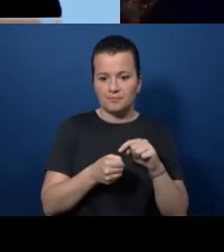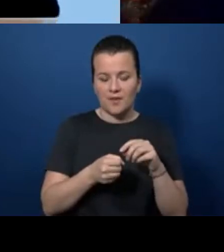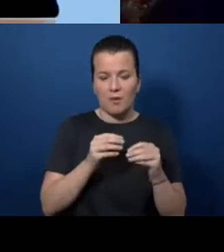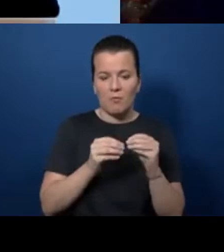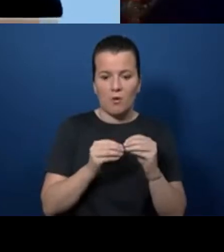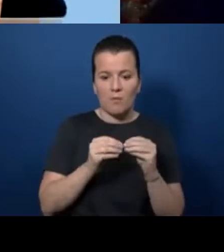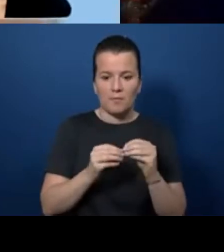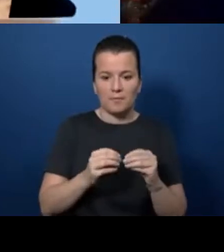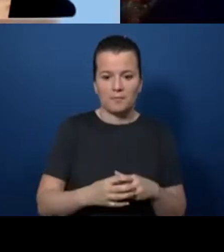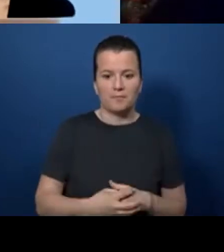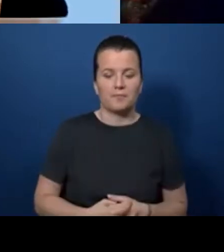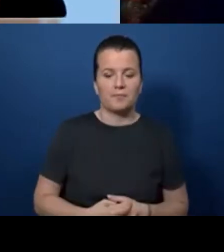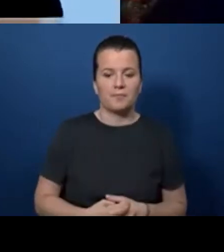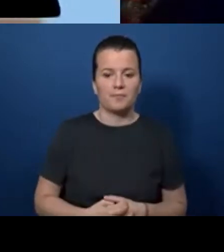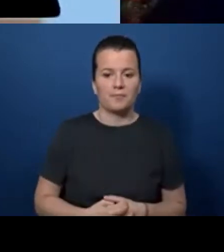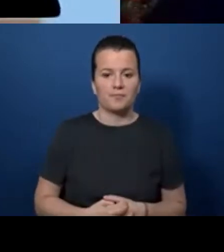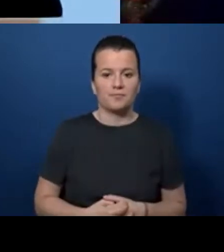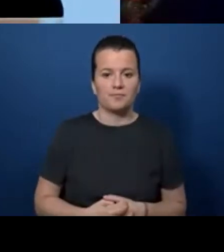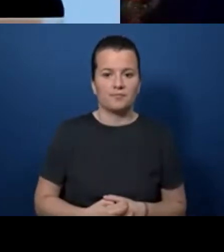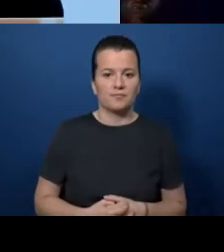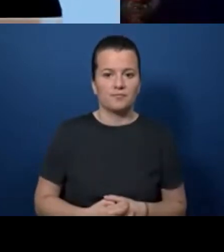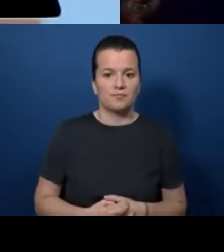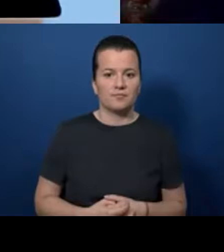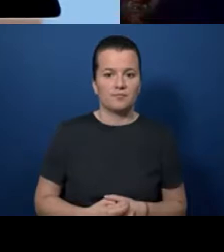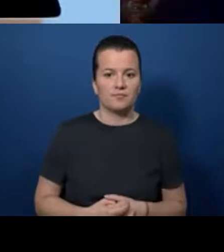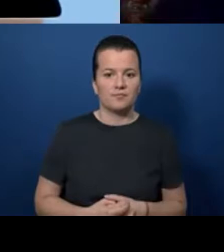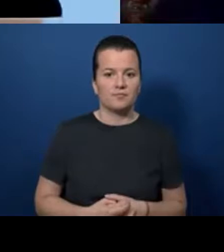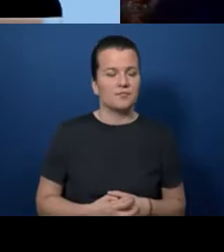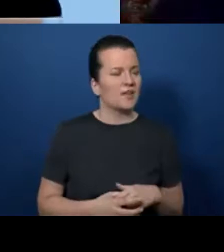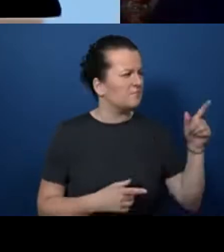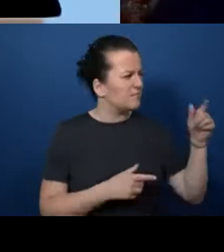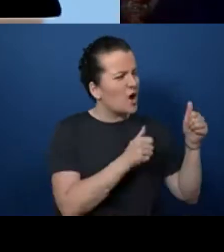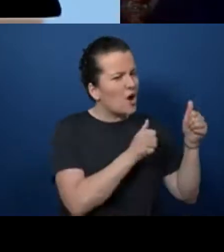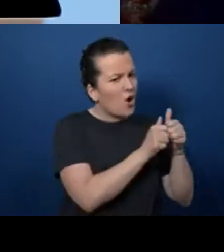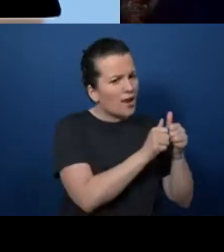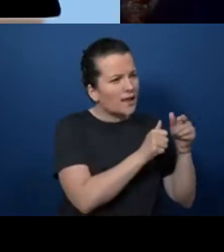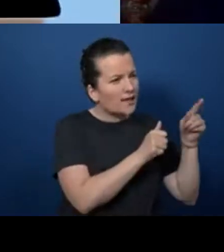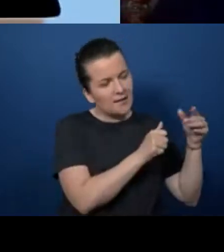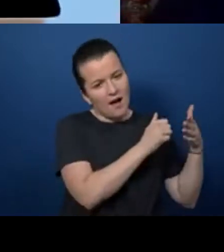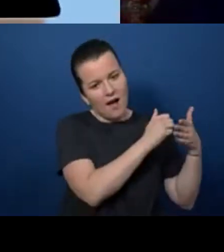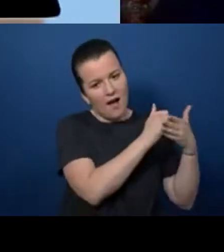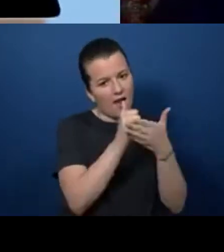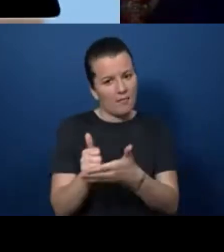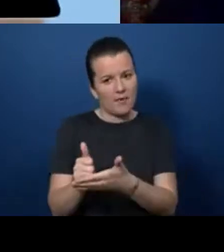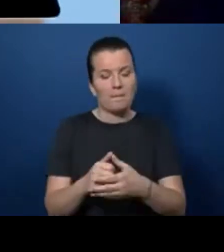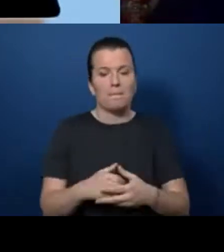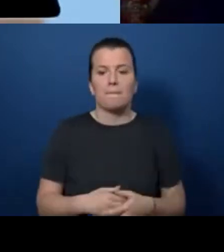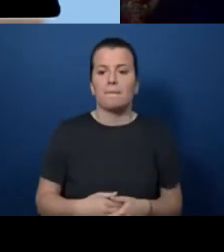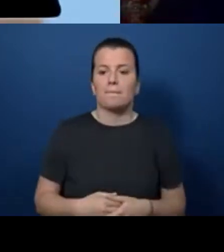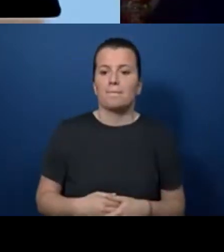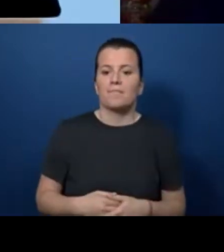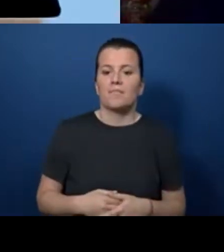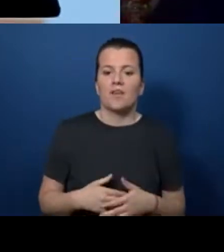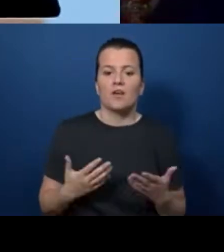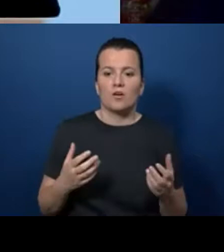let's try again. My colleagues will be helping. So just to go back to what Mark Carew said, I